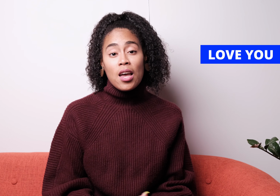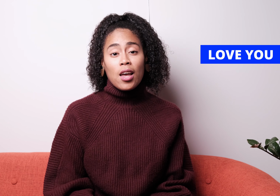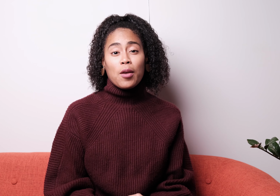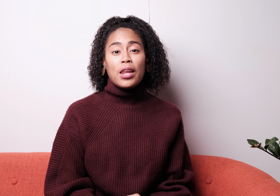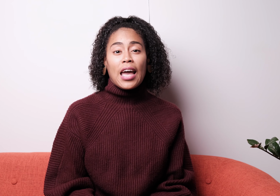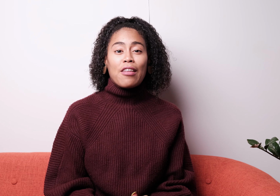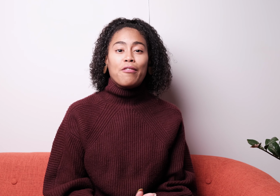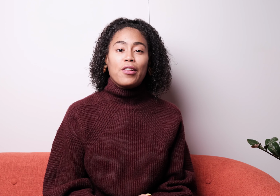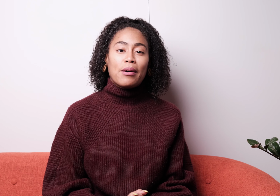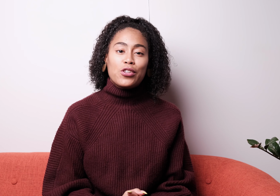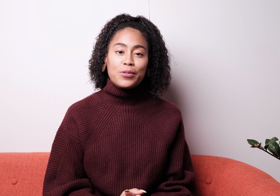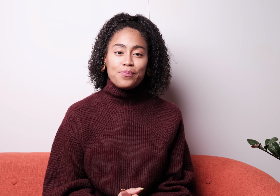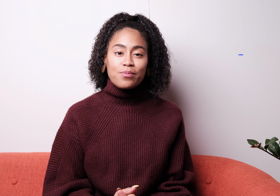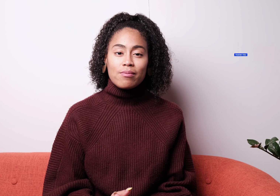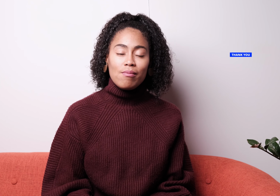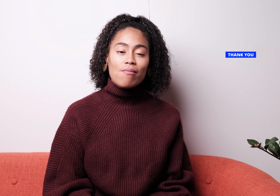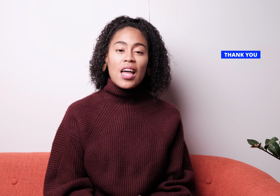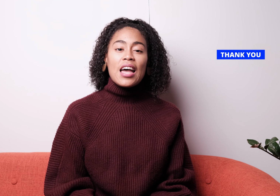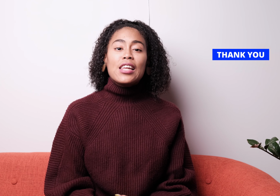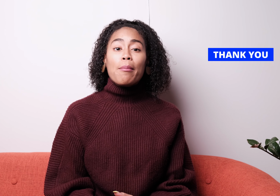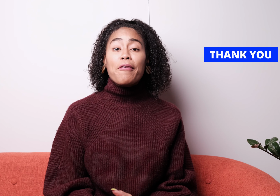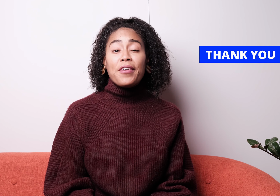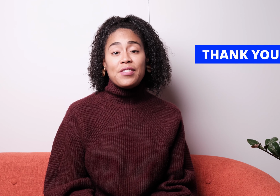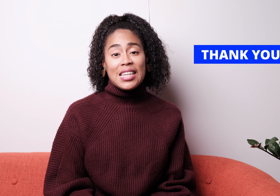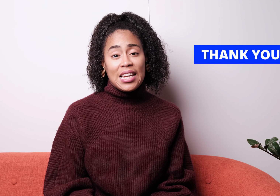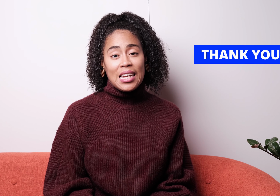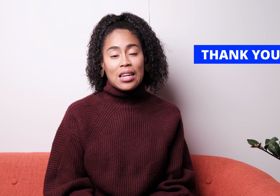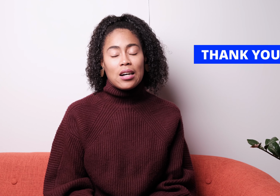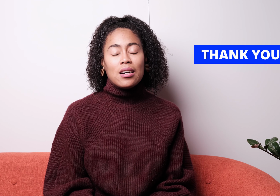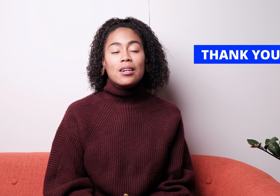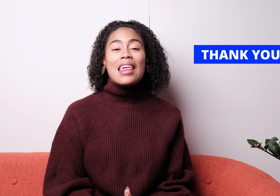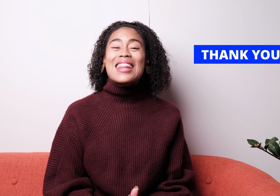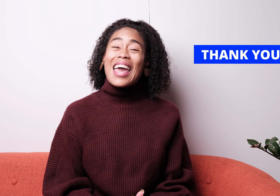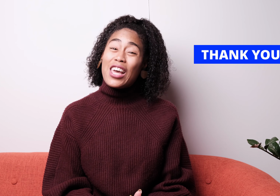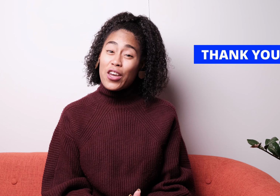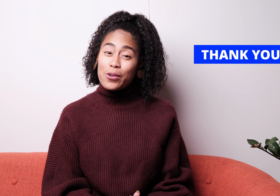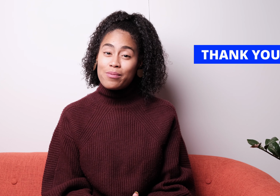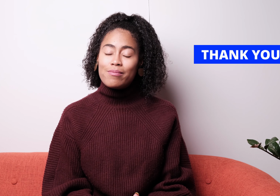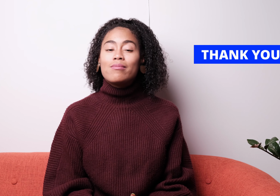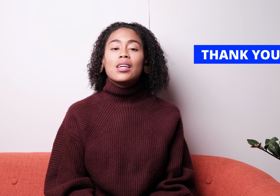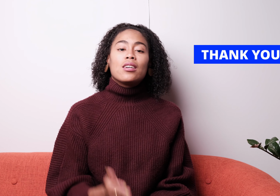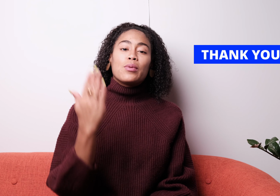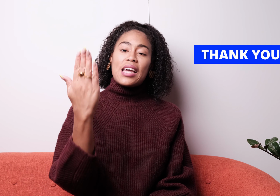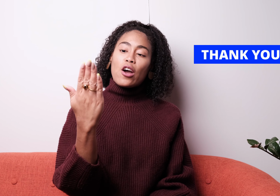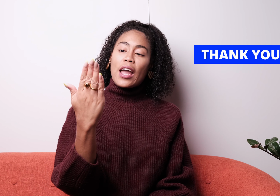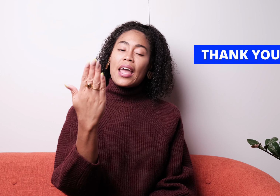and communicate how they feel about you. Number 15, thank you. So we take our hand, we